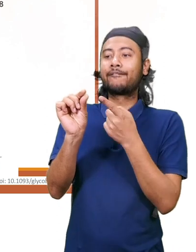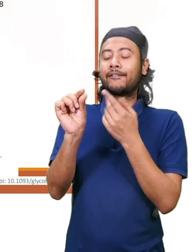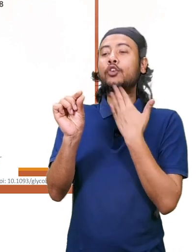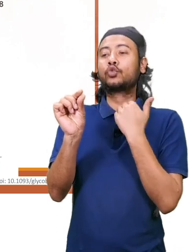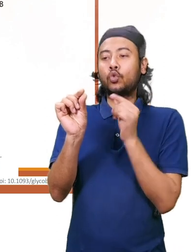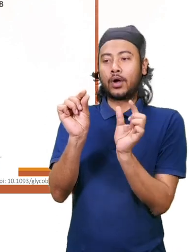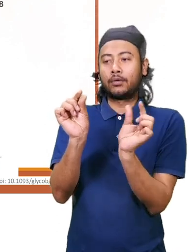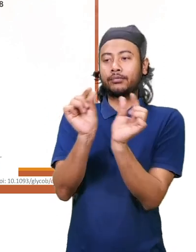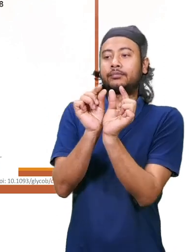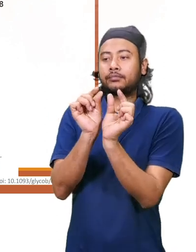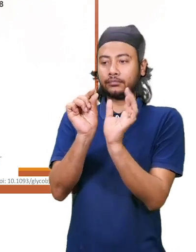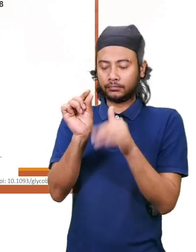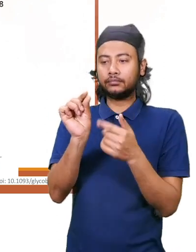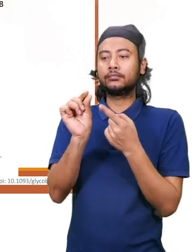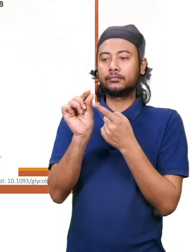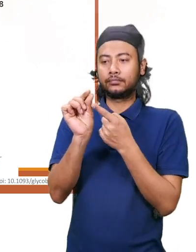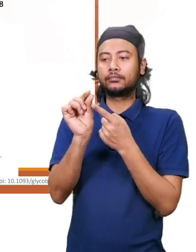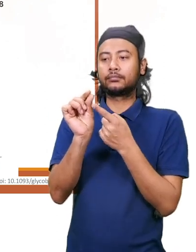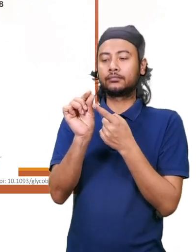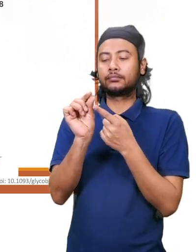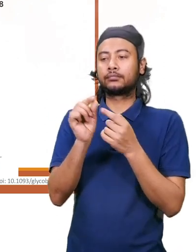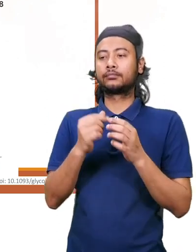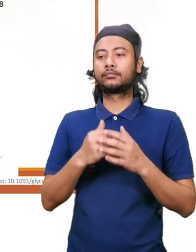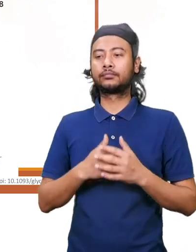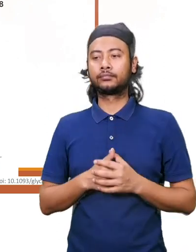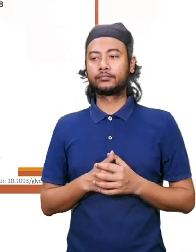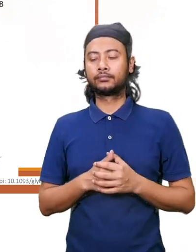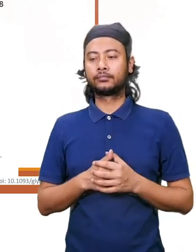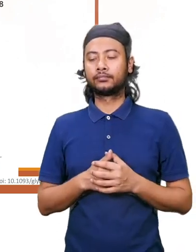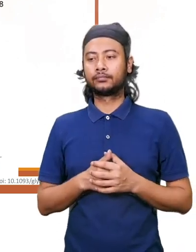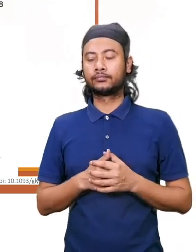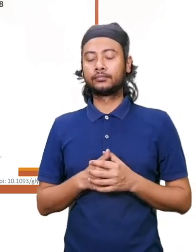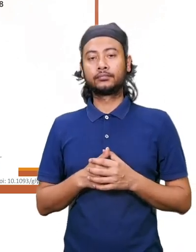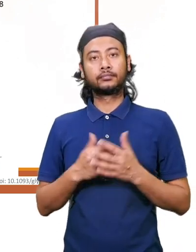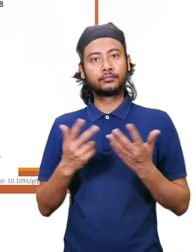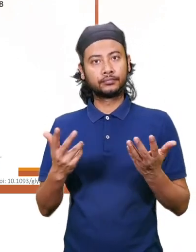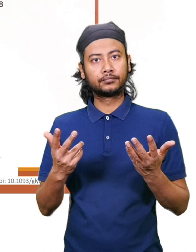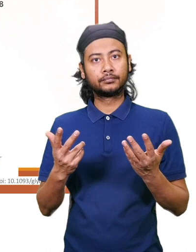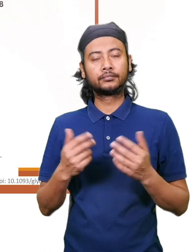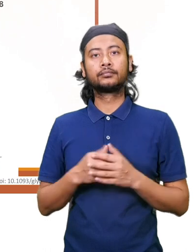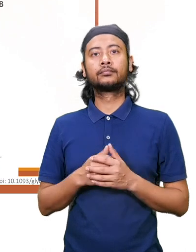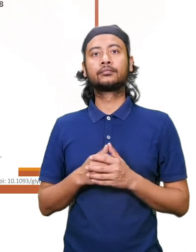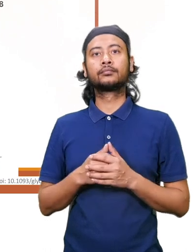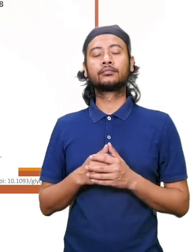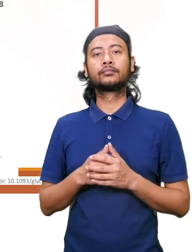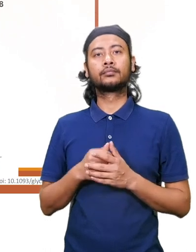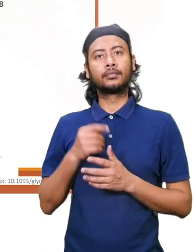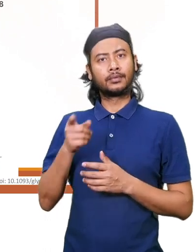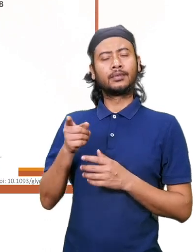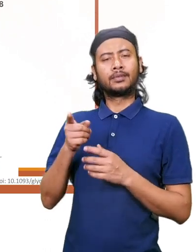glycan. We are seeing a fragment of Y7 with a glycan.